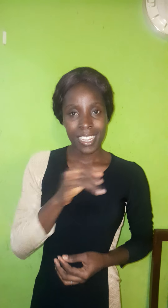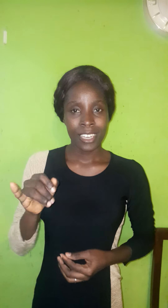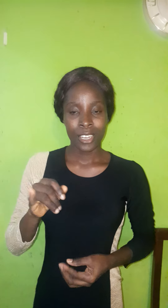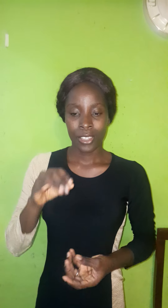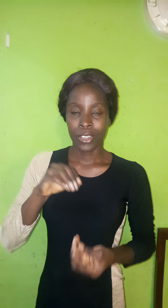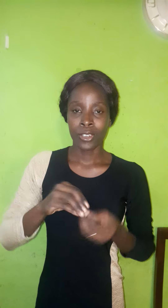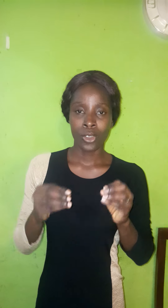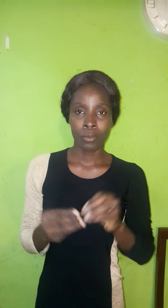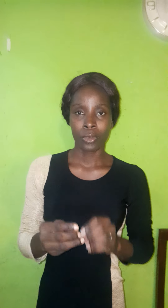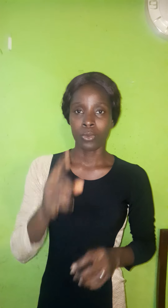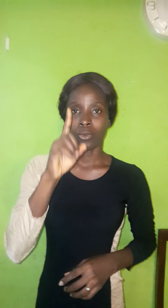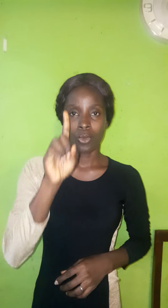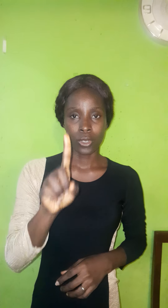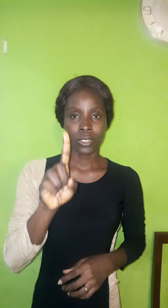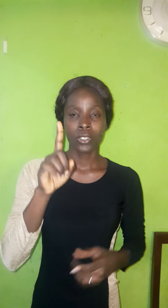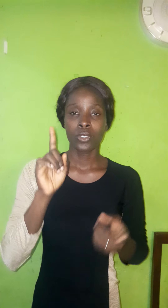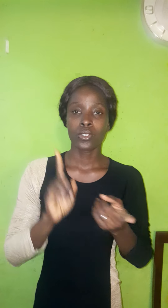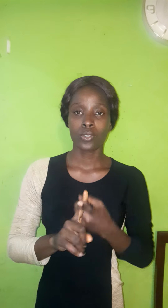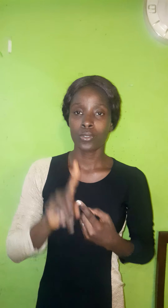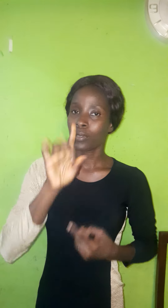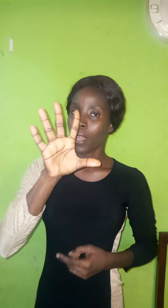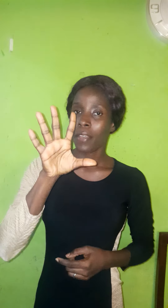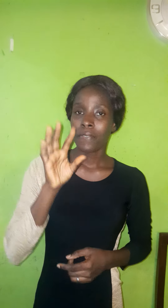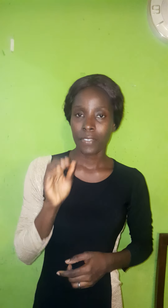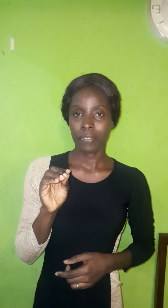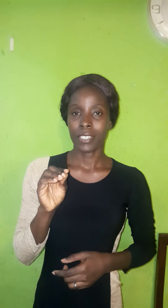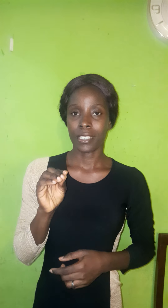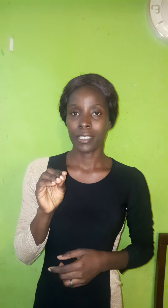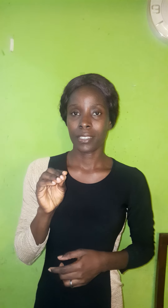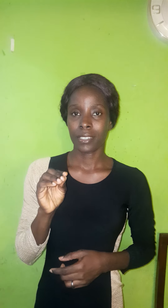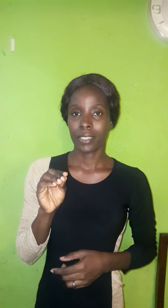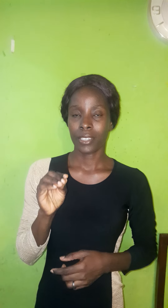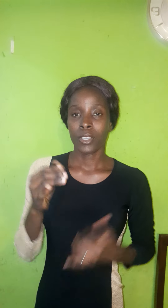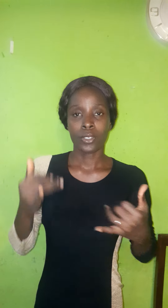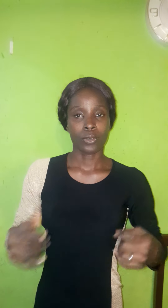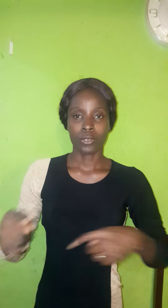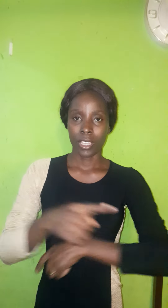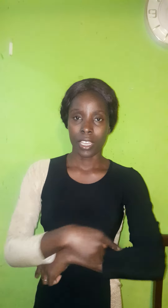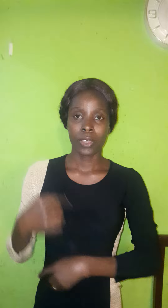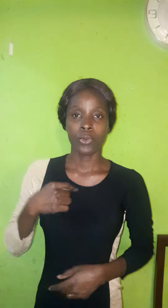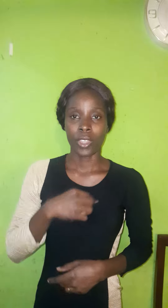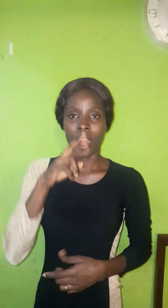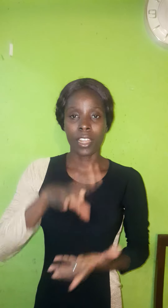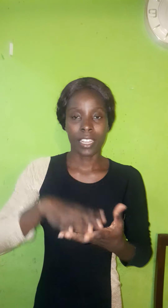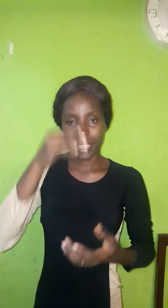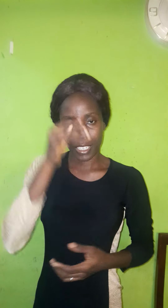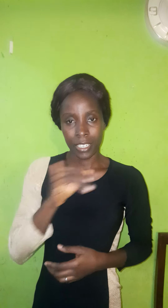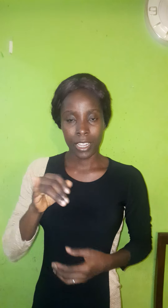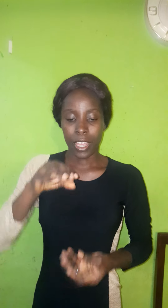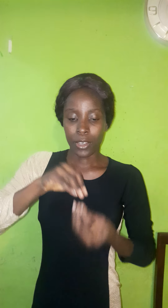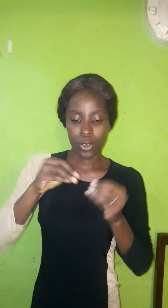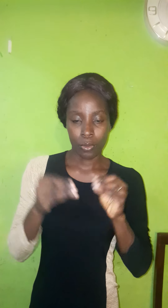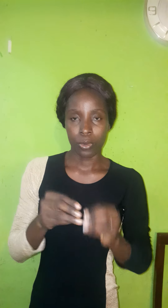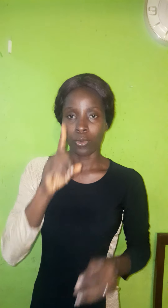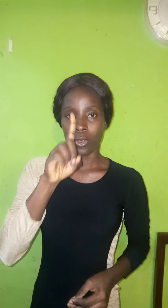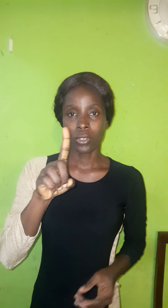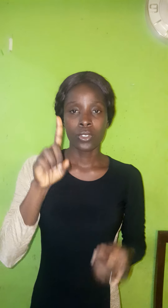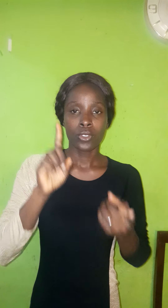learning number 1 to 50. So today we are learning number 1